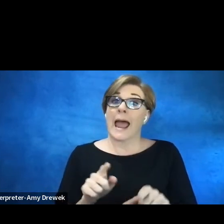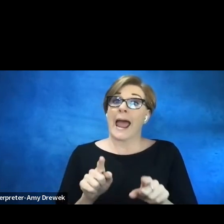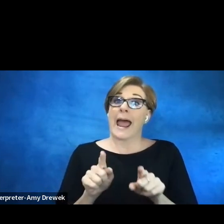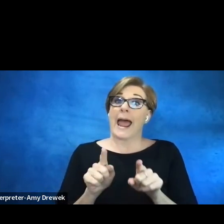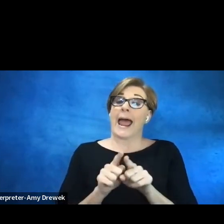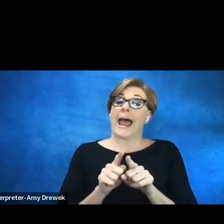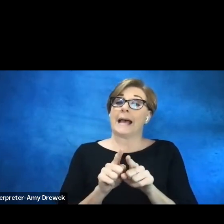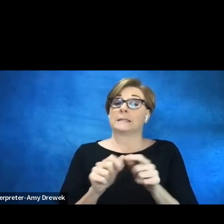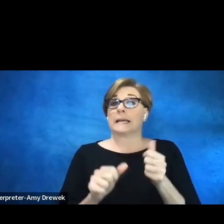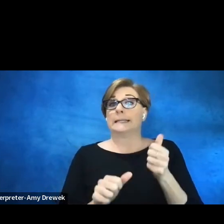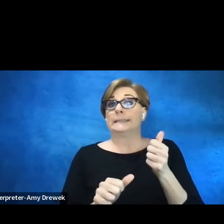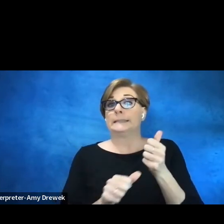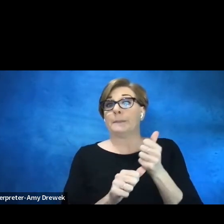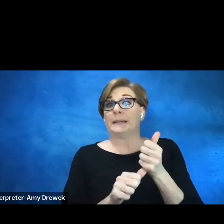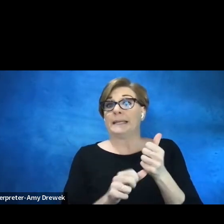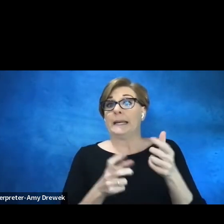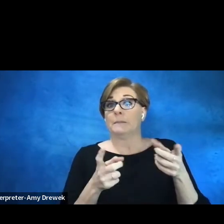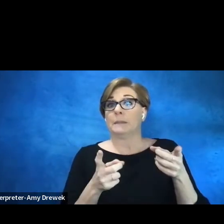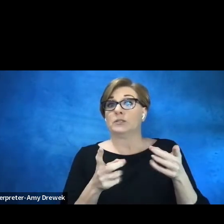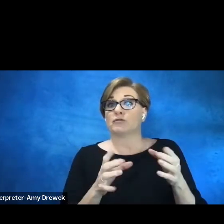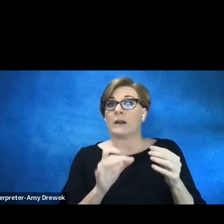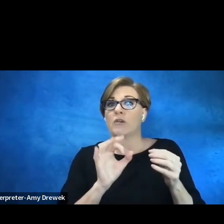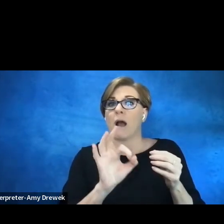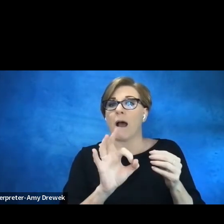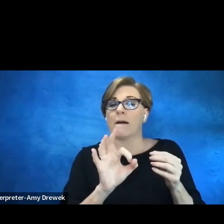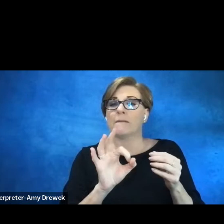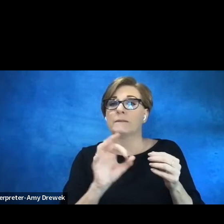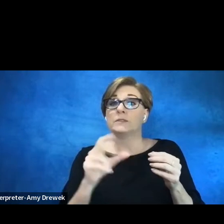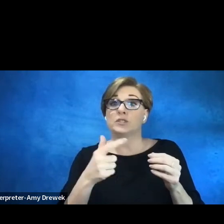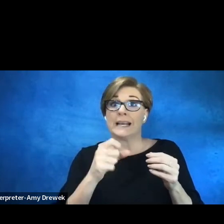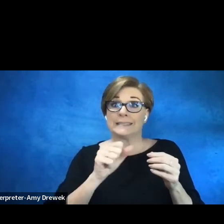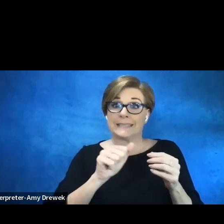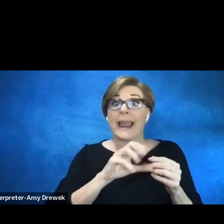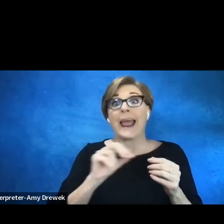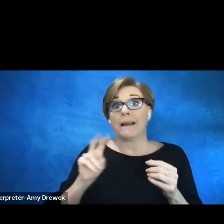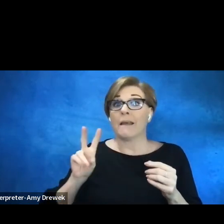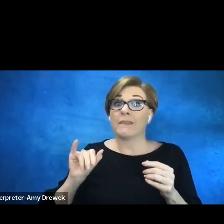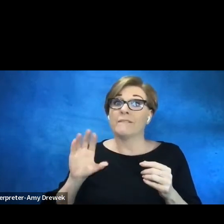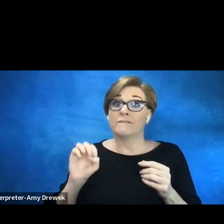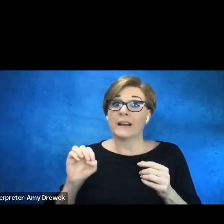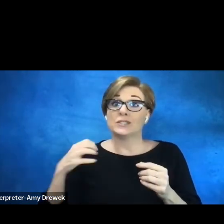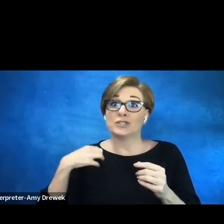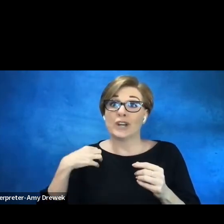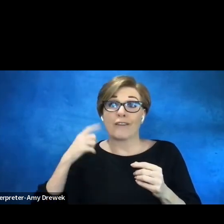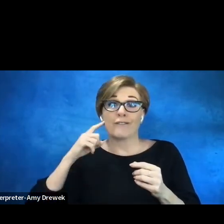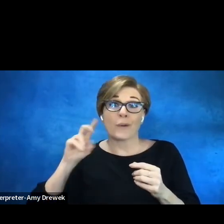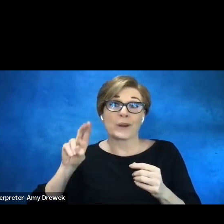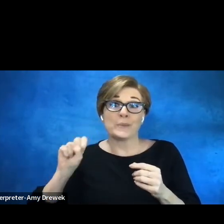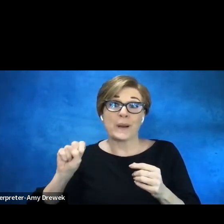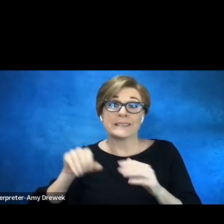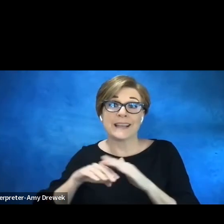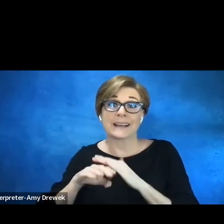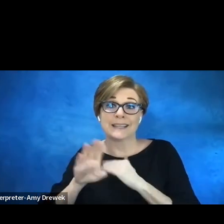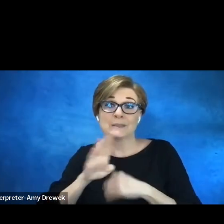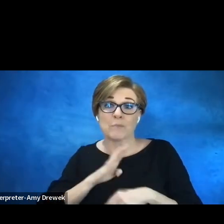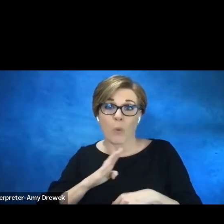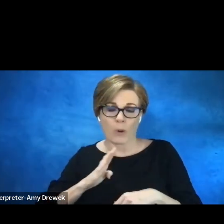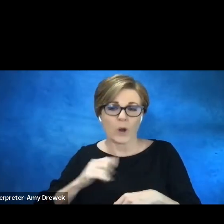of GSA, but also the vice chair of the US Access Board, that we are moving